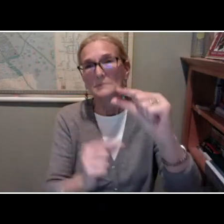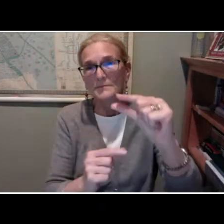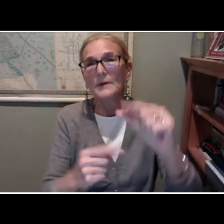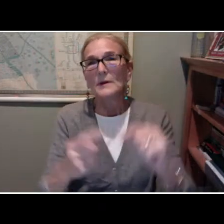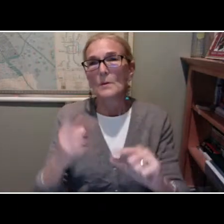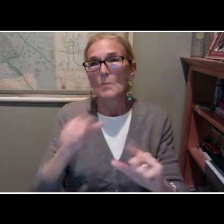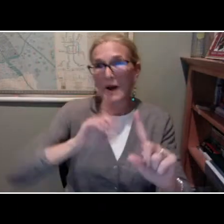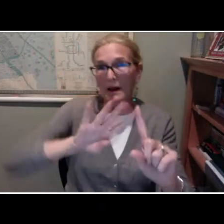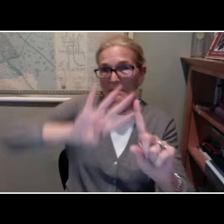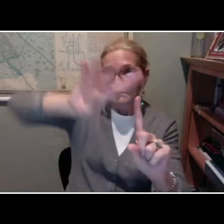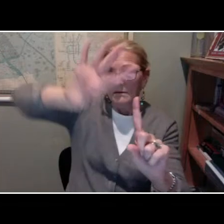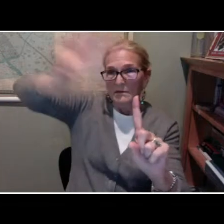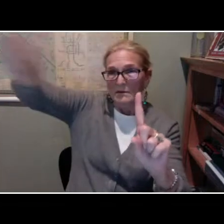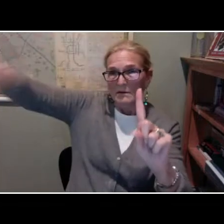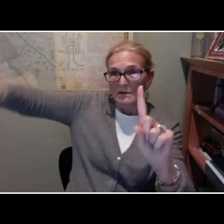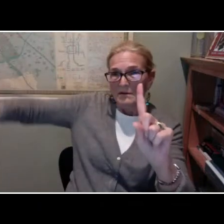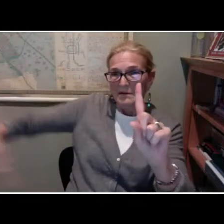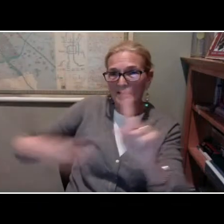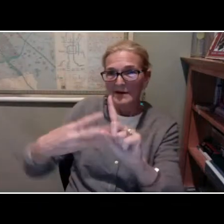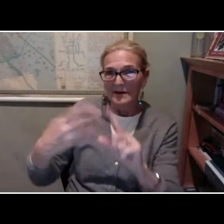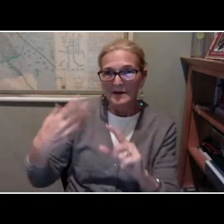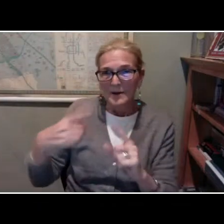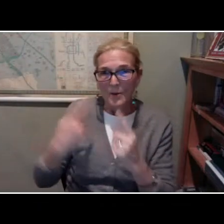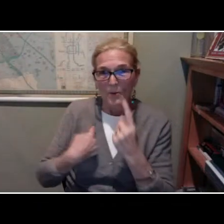programs, advocacy support groups.